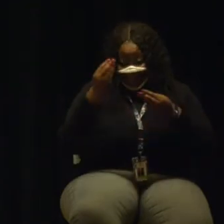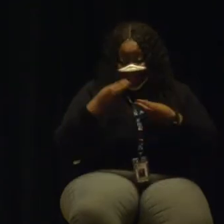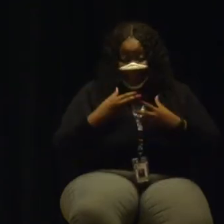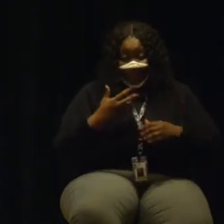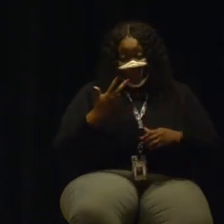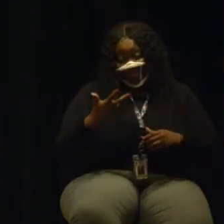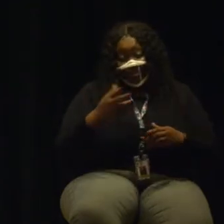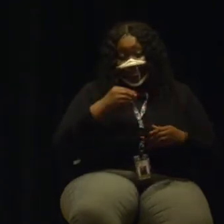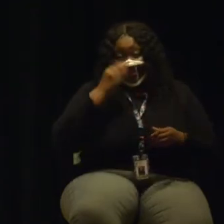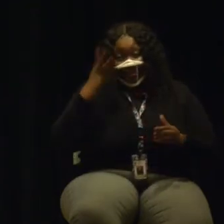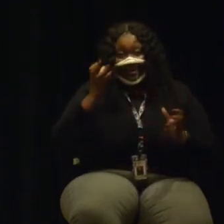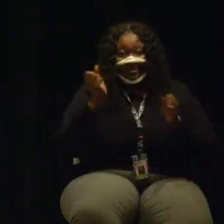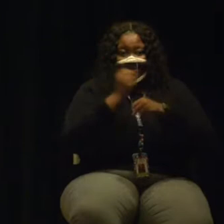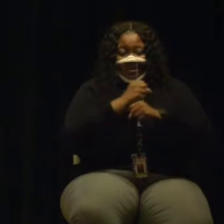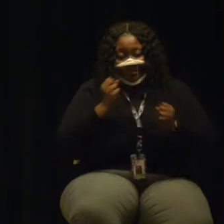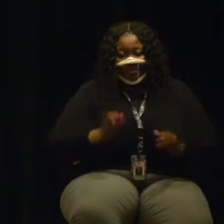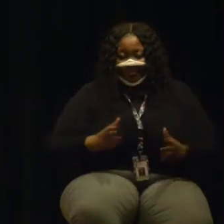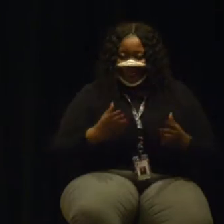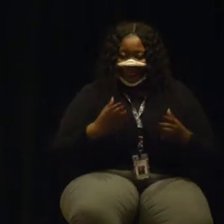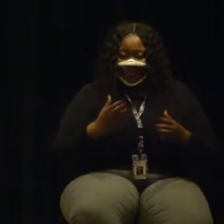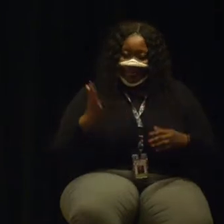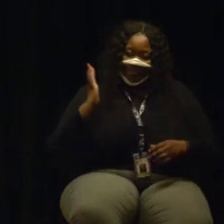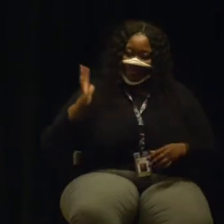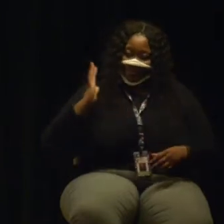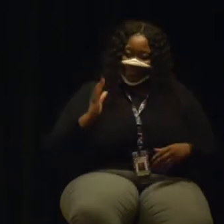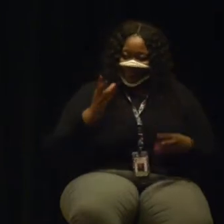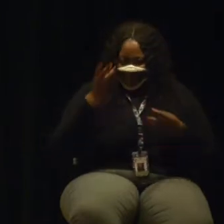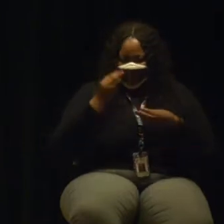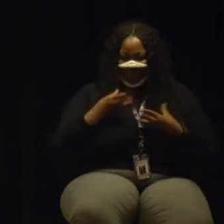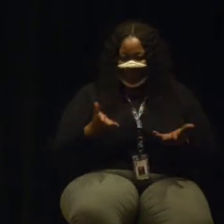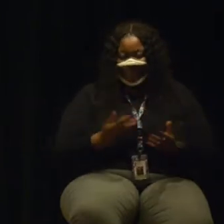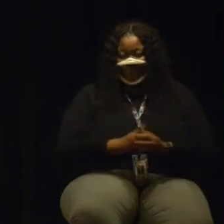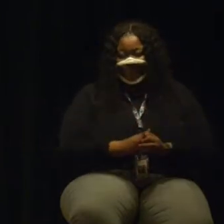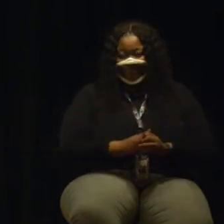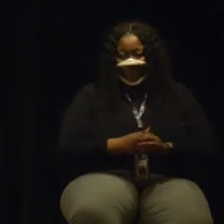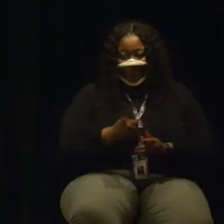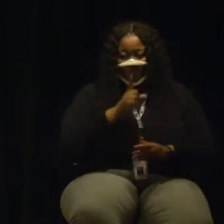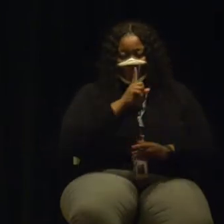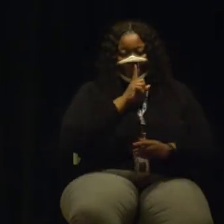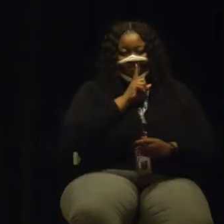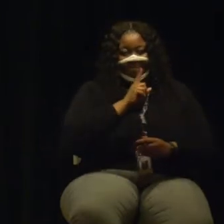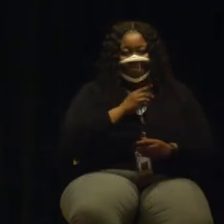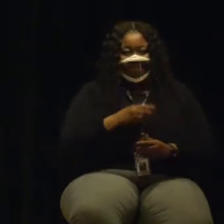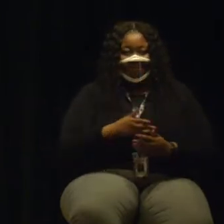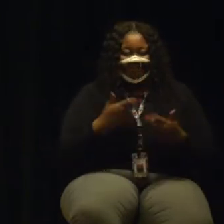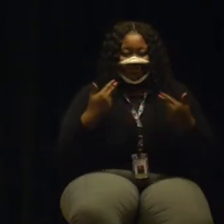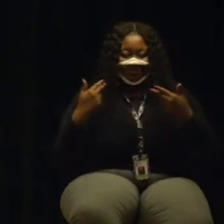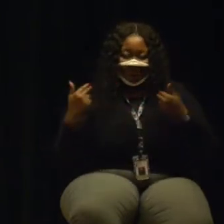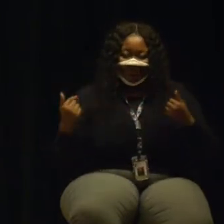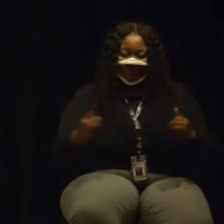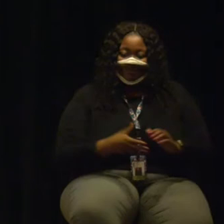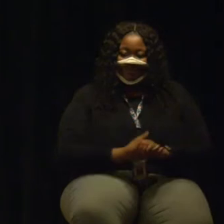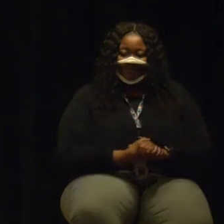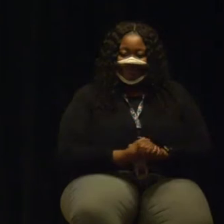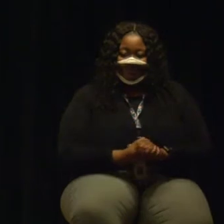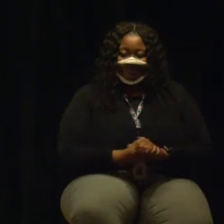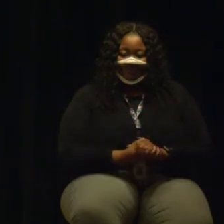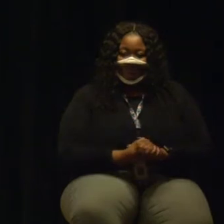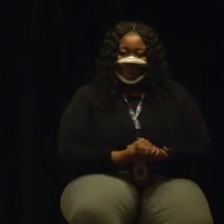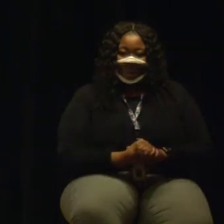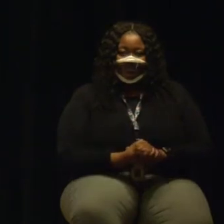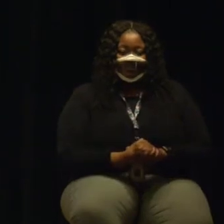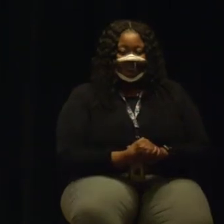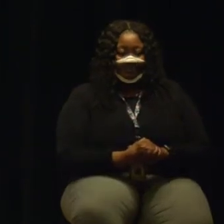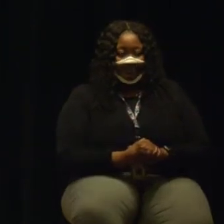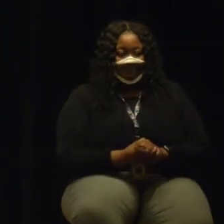Exactly. So it's even difficult for it to even if it were going to be a race thing, which it just isn't. It's a different time. It could be.